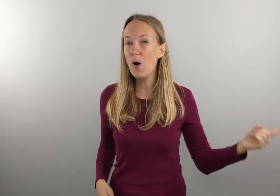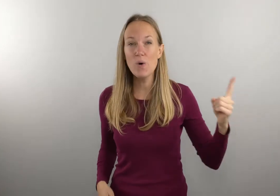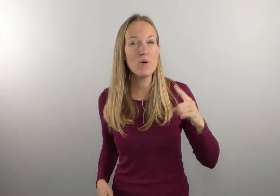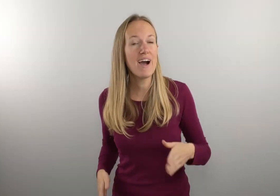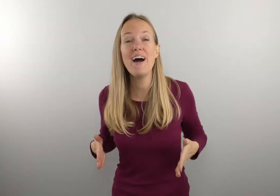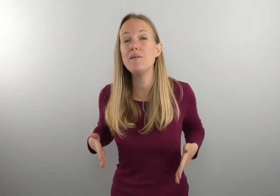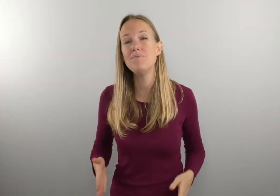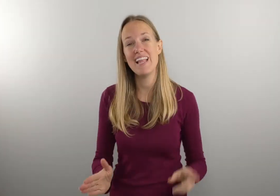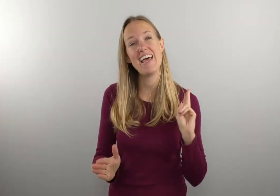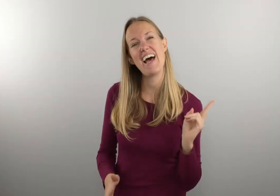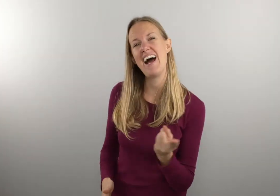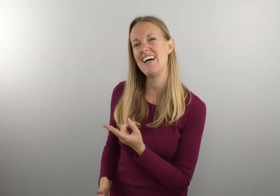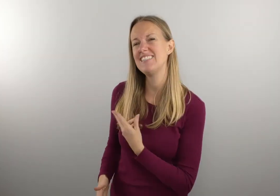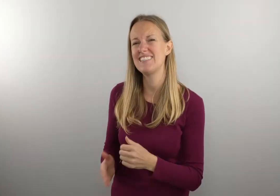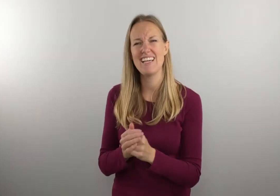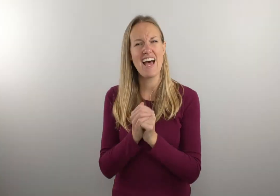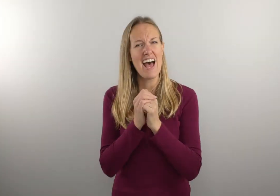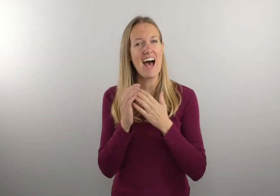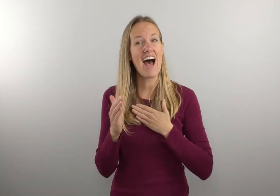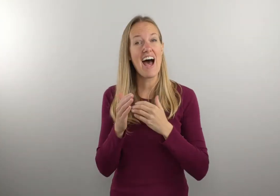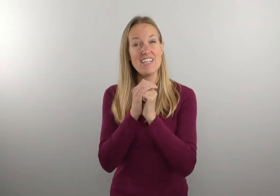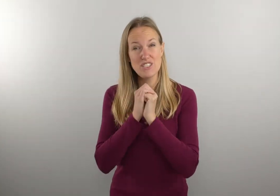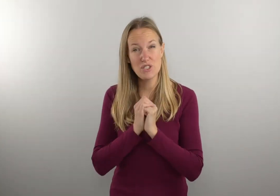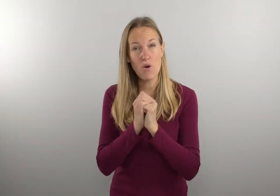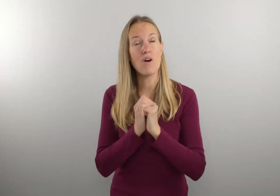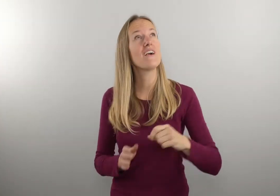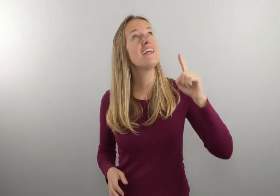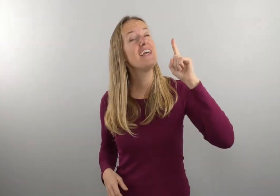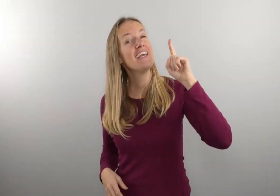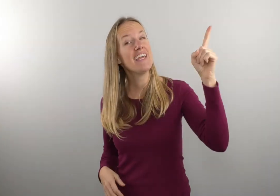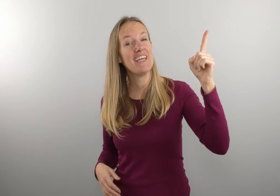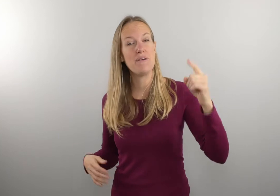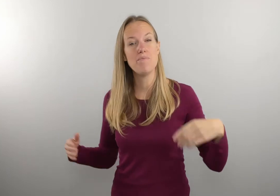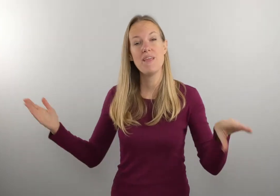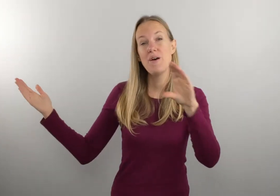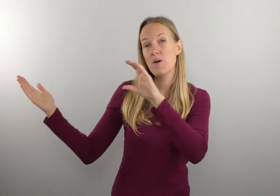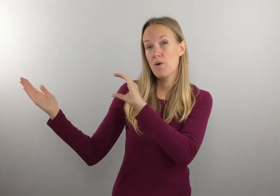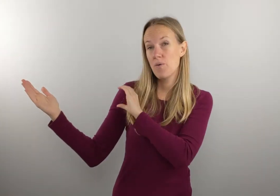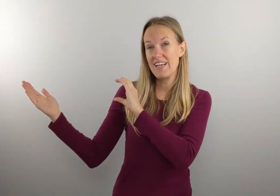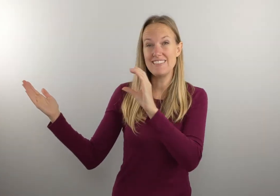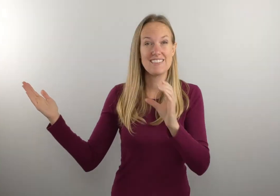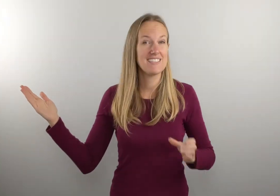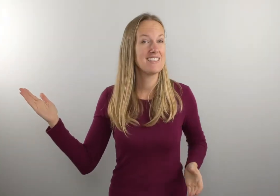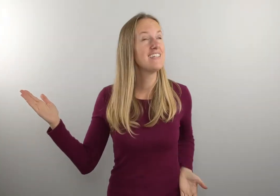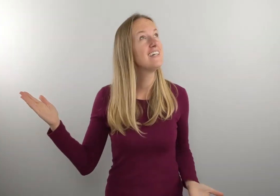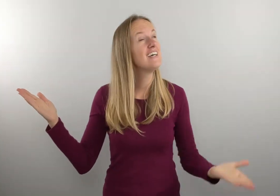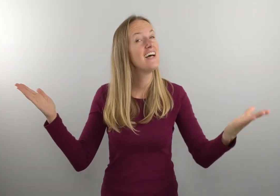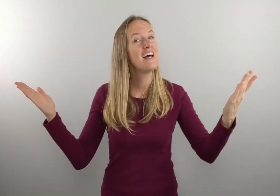Oh, come, let us adore him, Christ